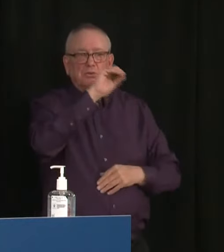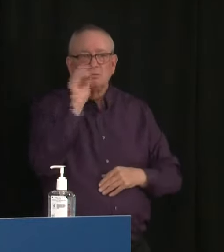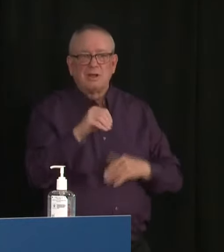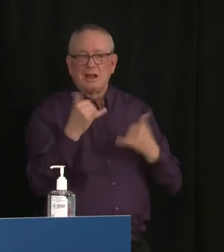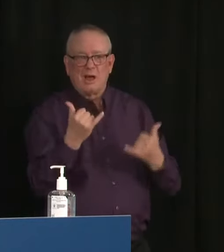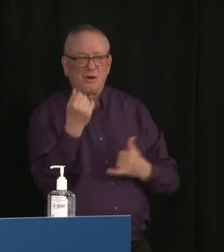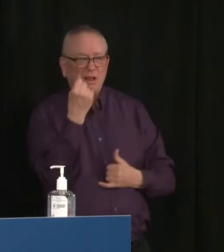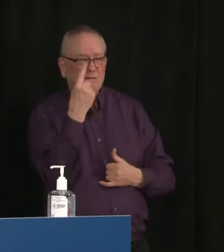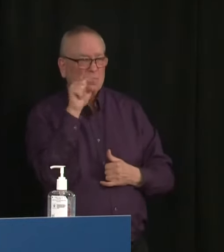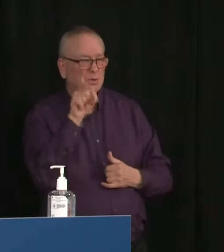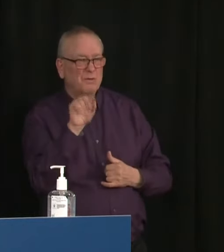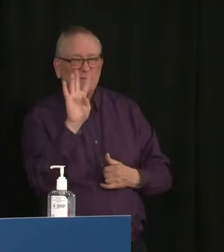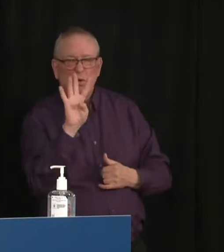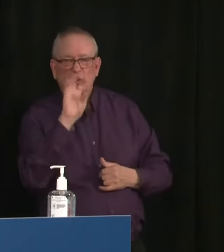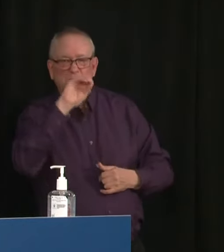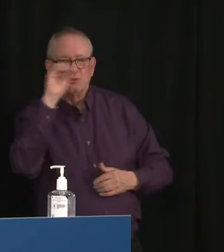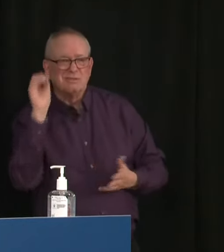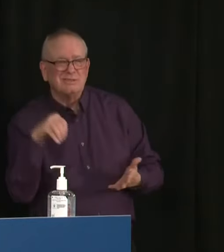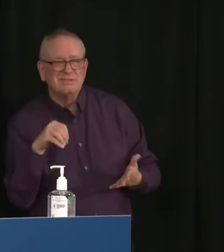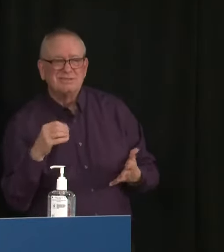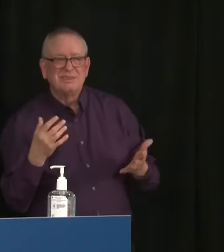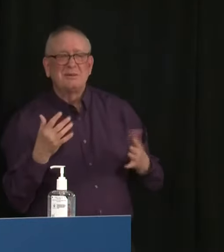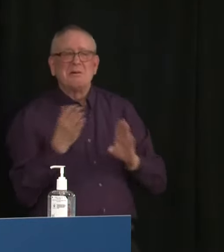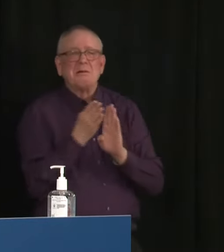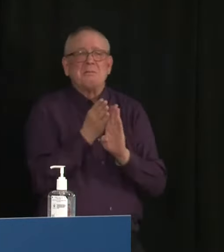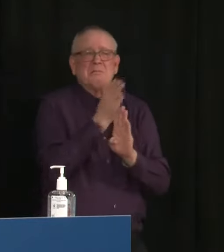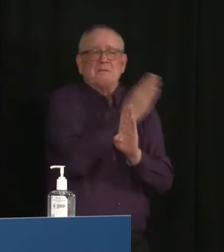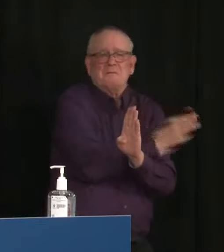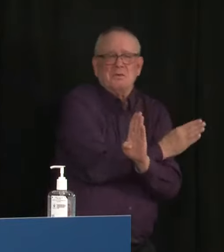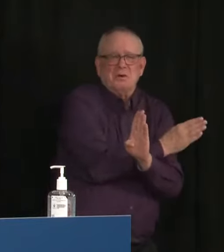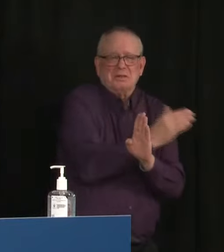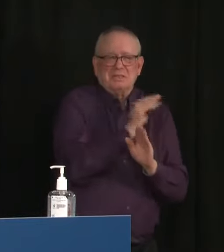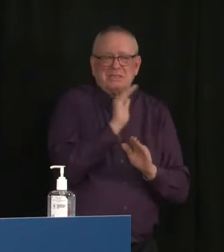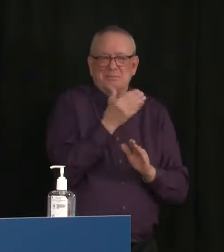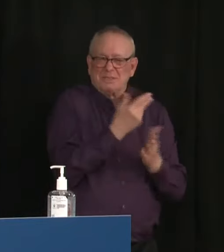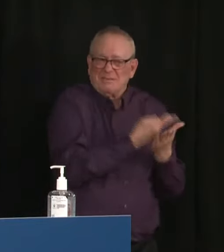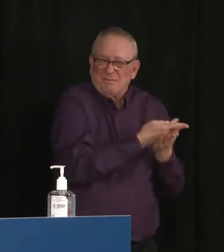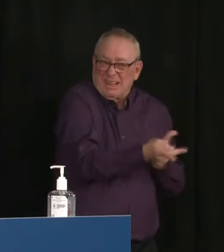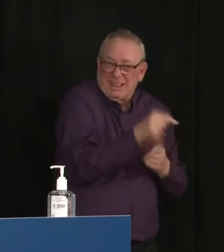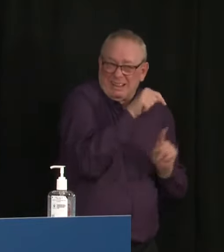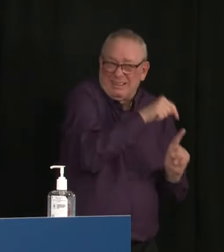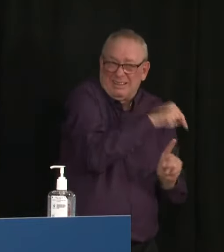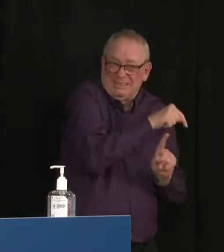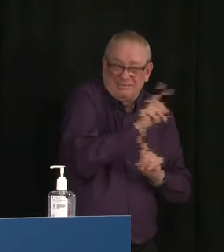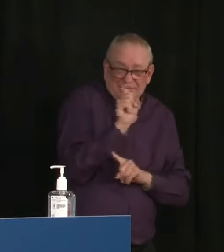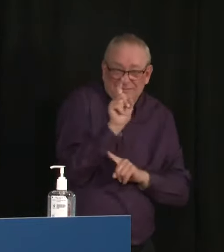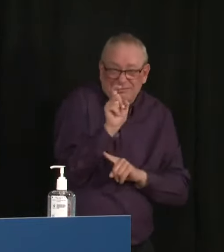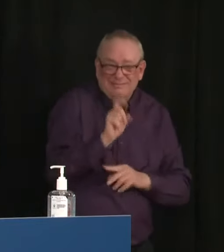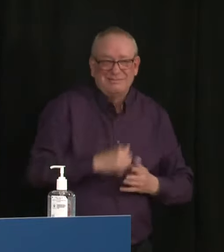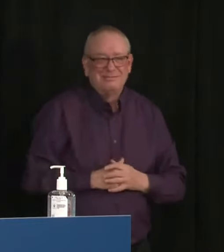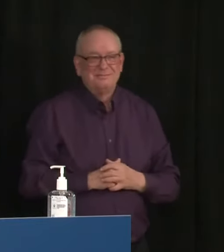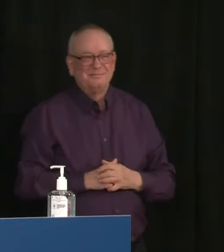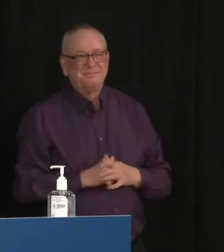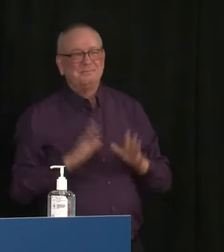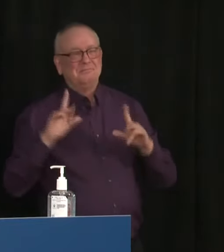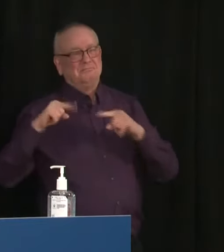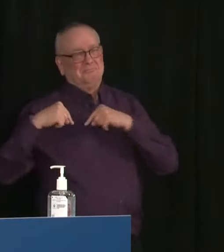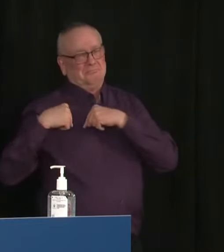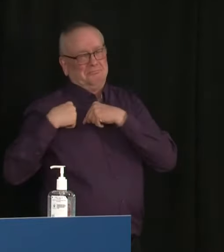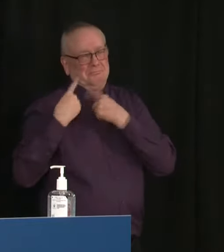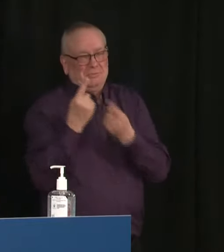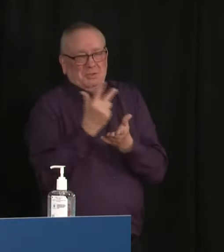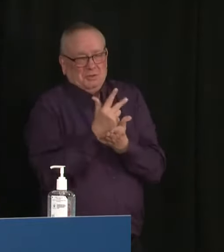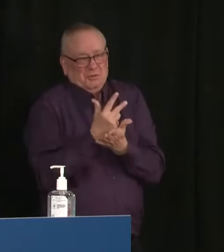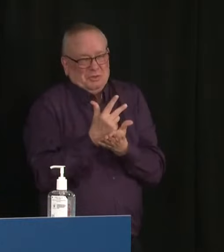last measures? What we've seen in the data over the last 3 weeks is a decline in the rate of growth. So